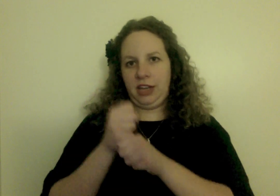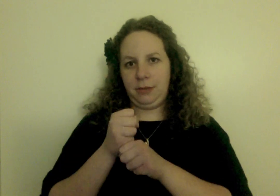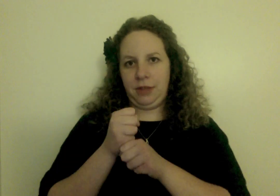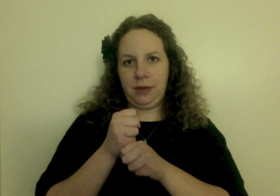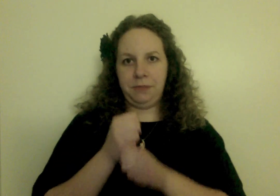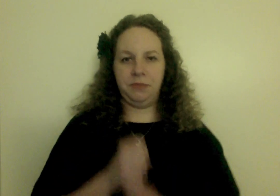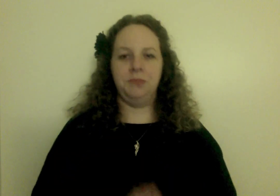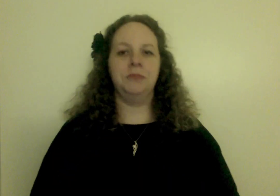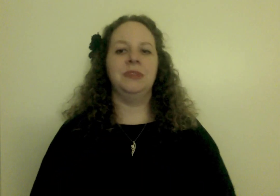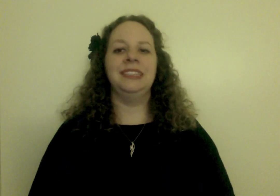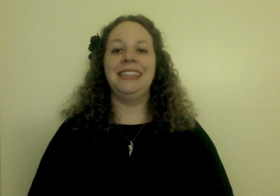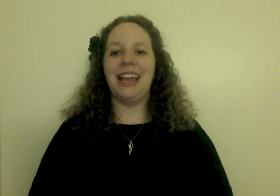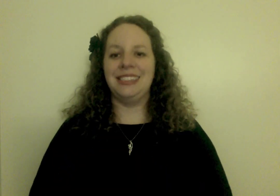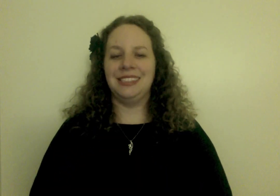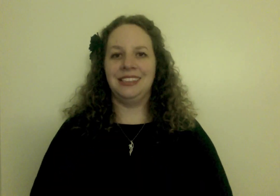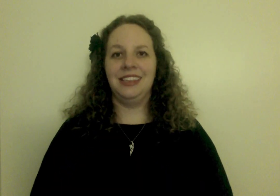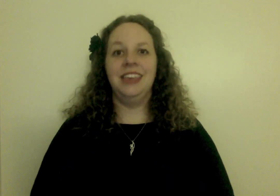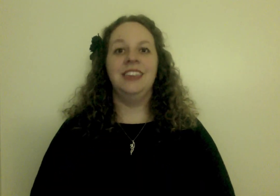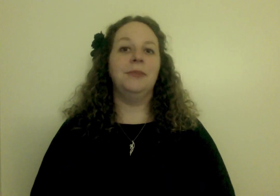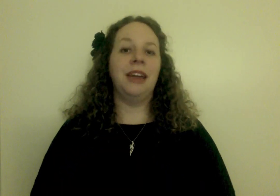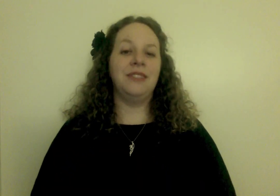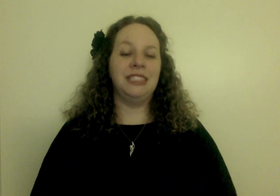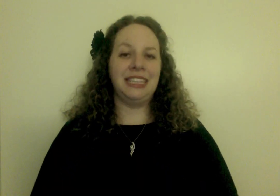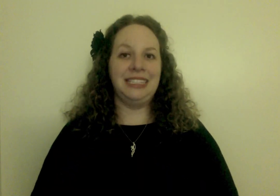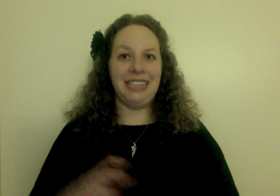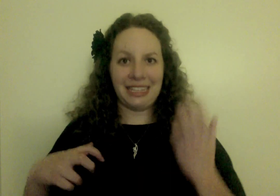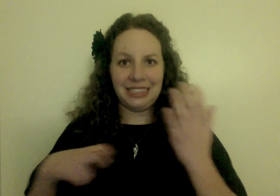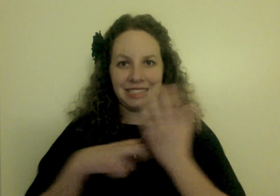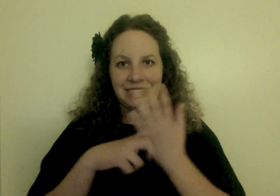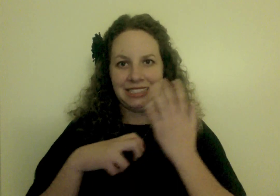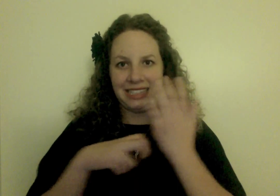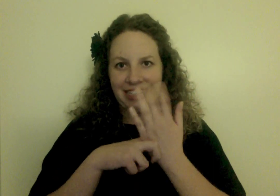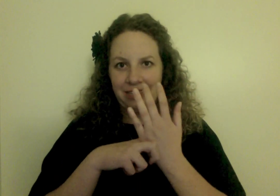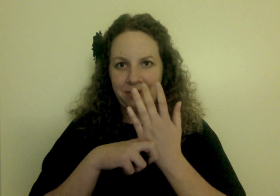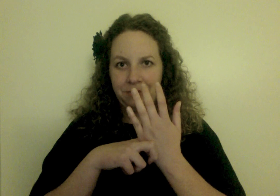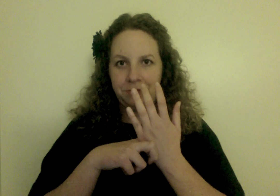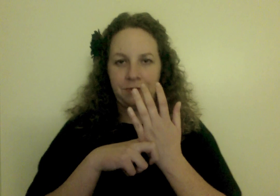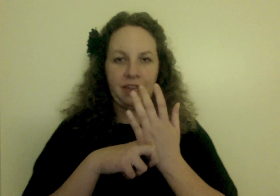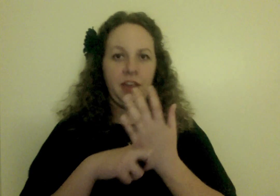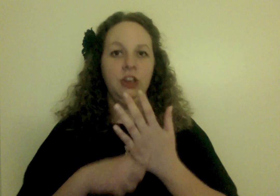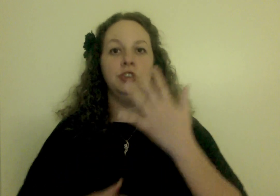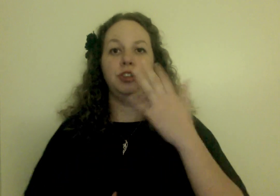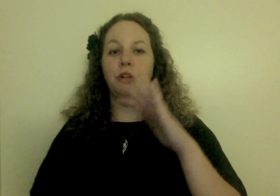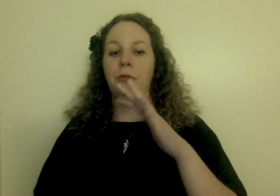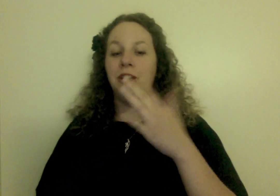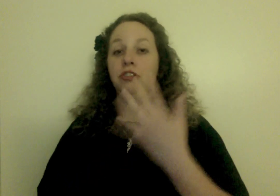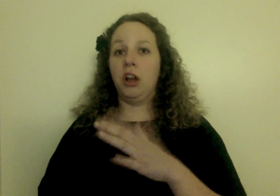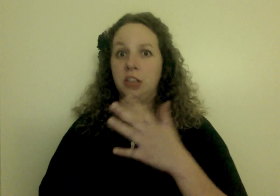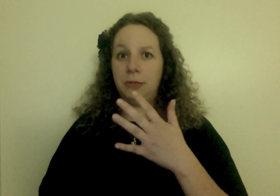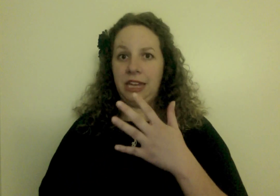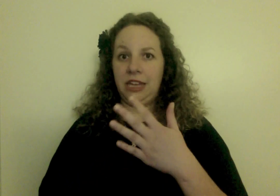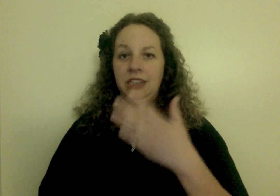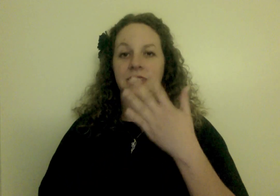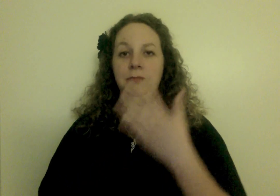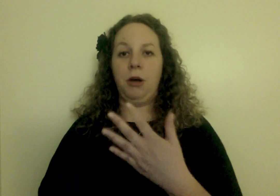item that way. To get. Then we have the sign tickets. Ticket. Okay. So my non-dominant hand is palm